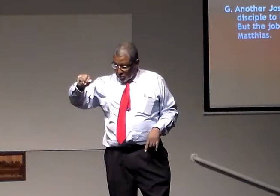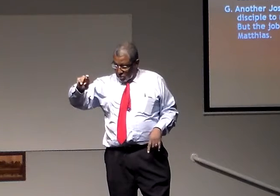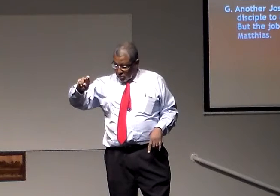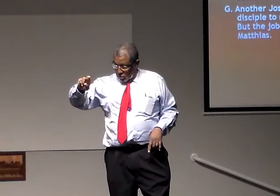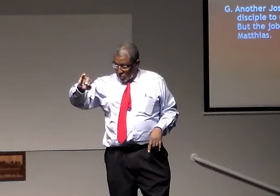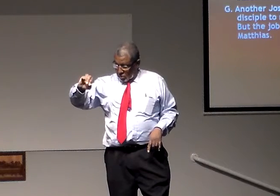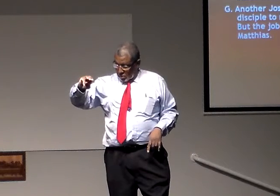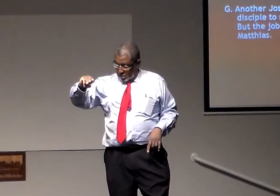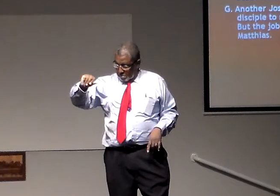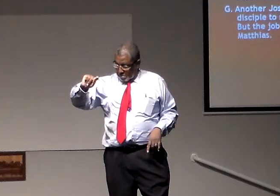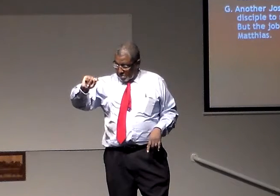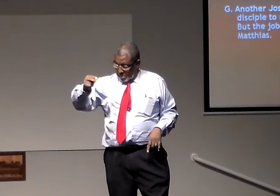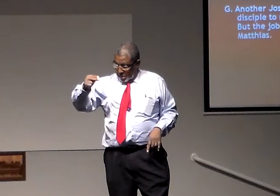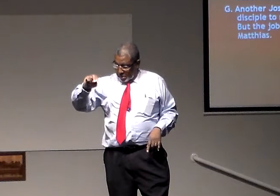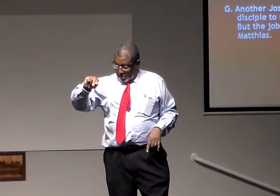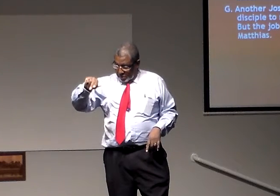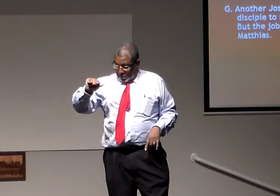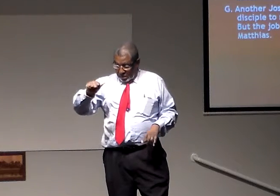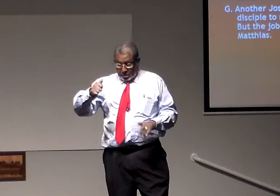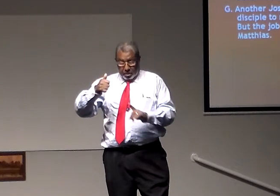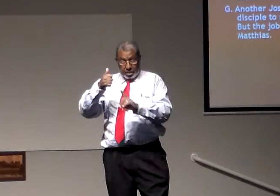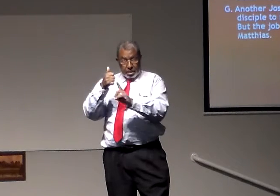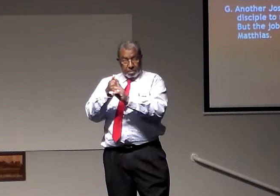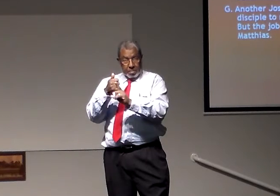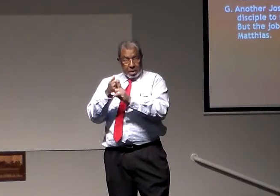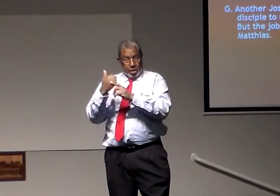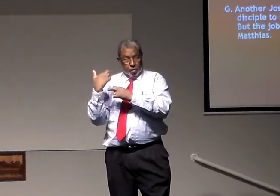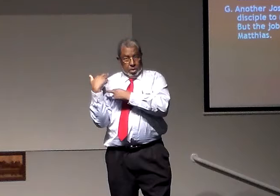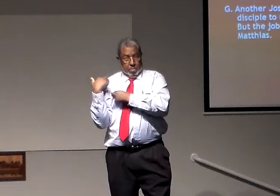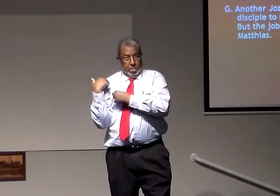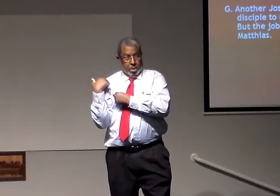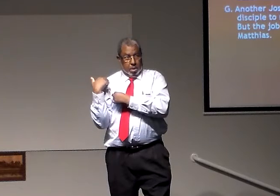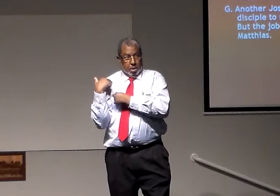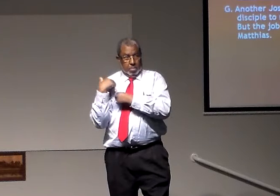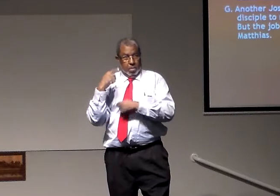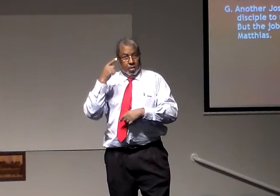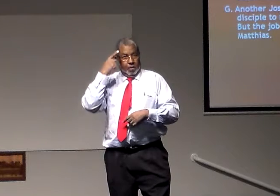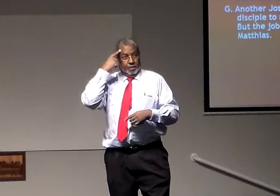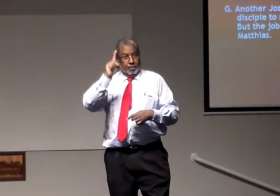He was buried. Jesus was buried in this Joseph's tomb.